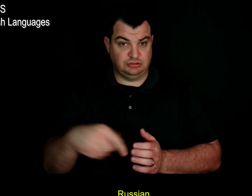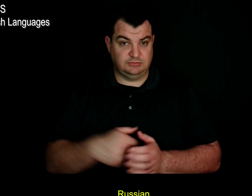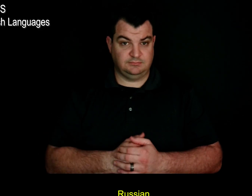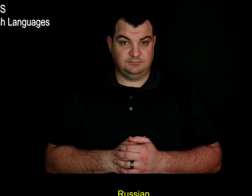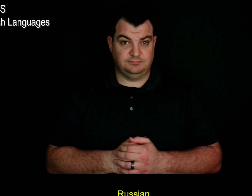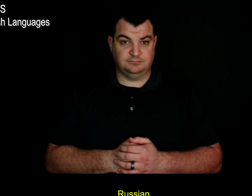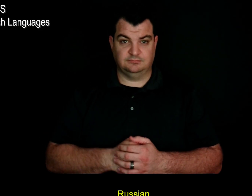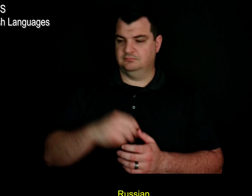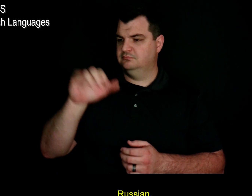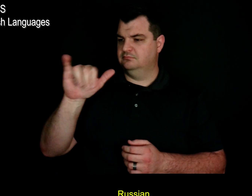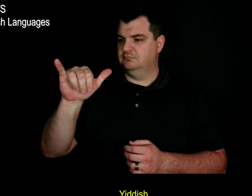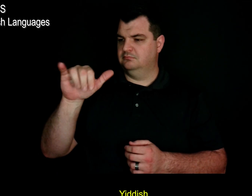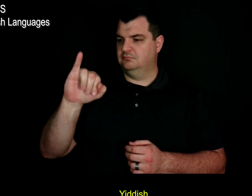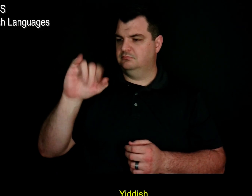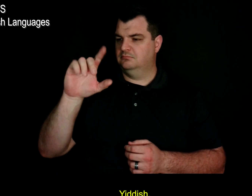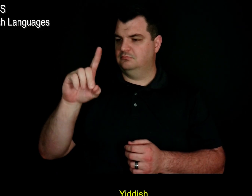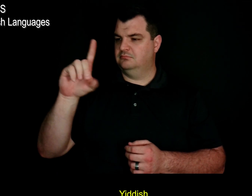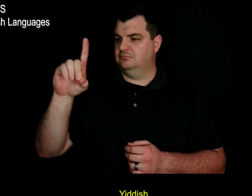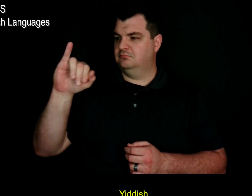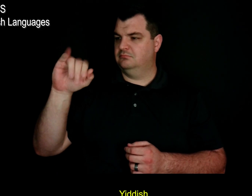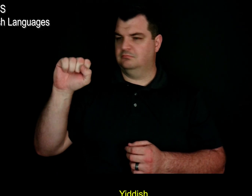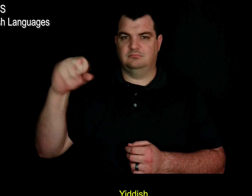Russian, Yiddish,